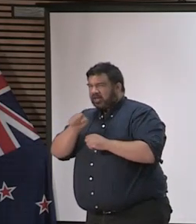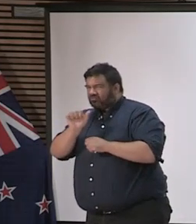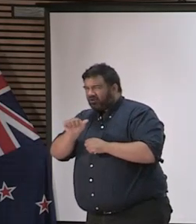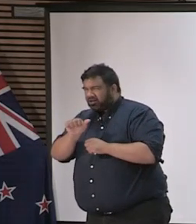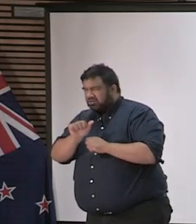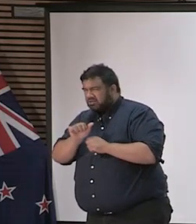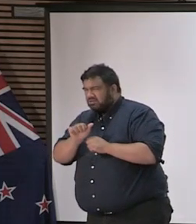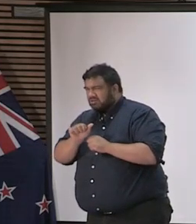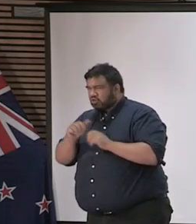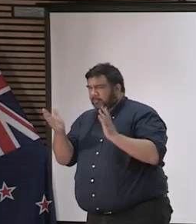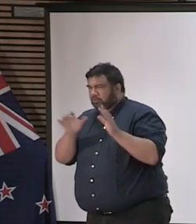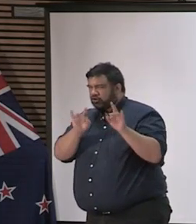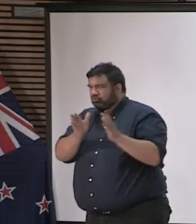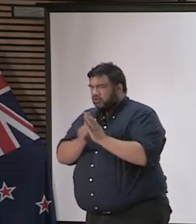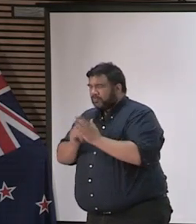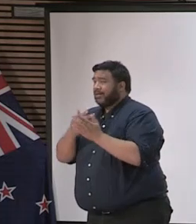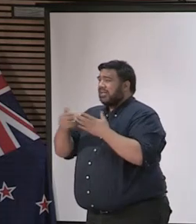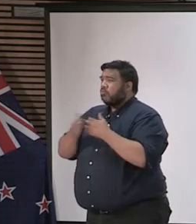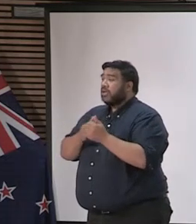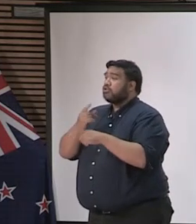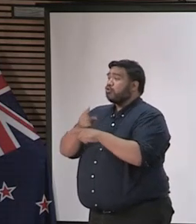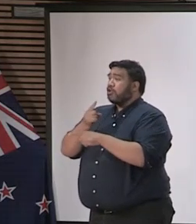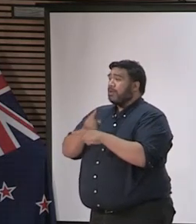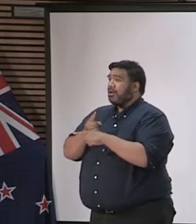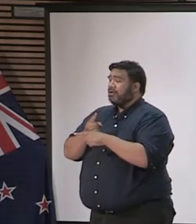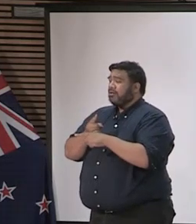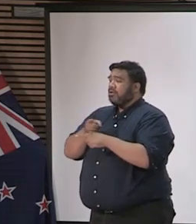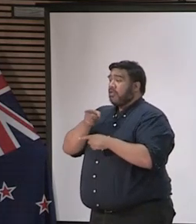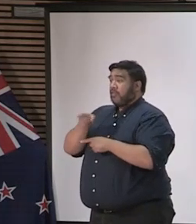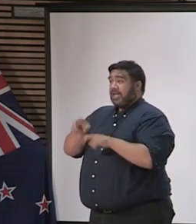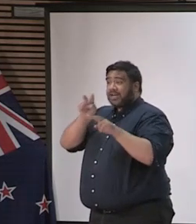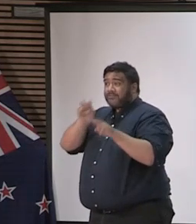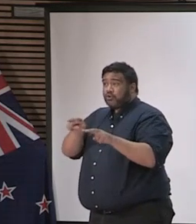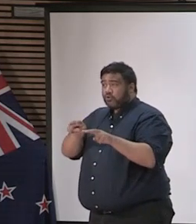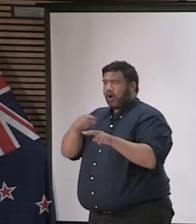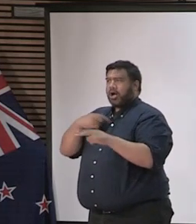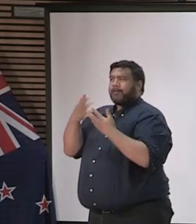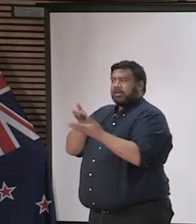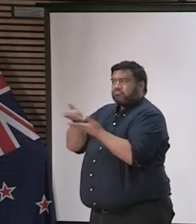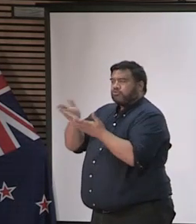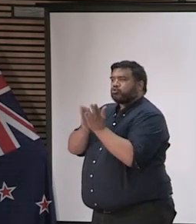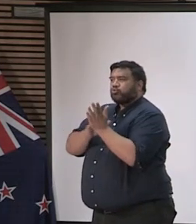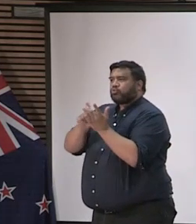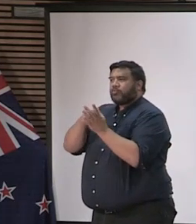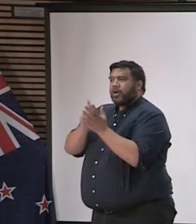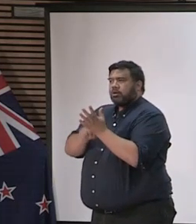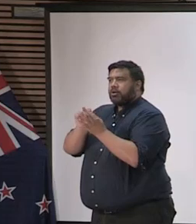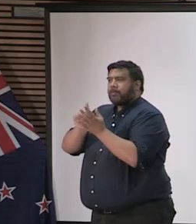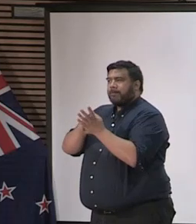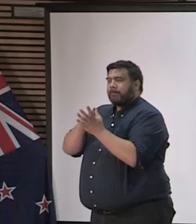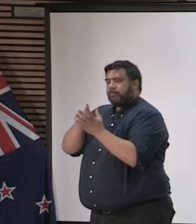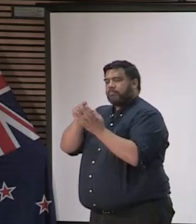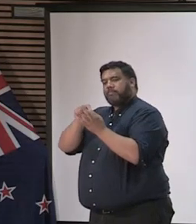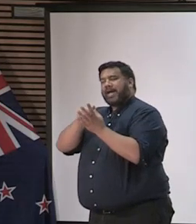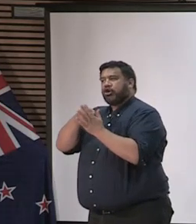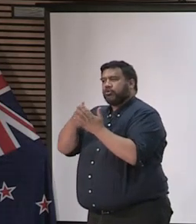issue, I just have a different view from Michael on this. I think if you look at our response, which has been